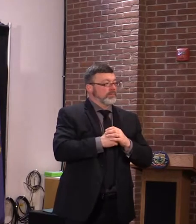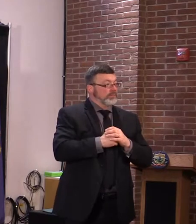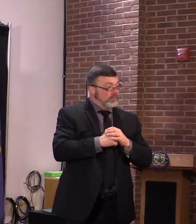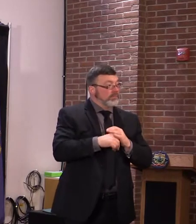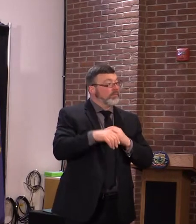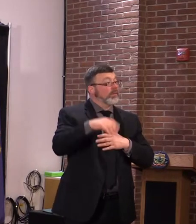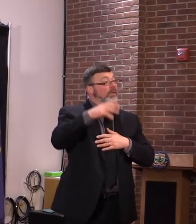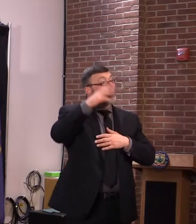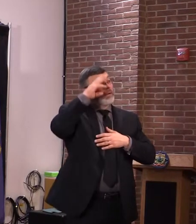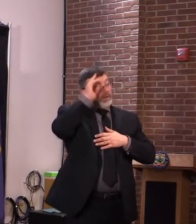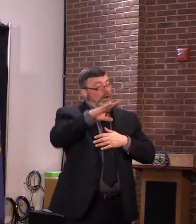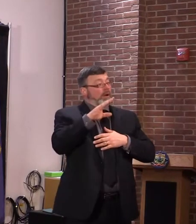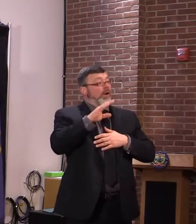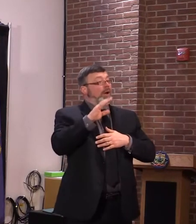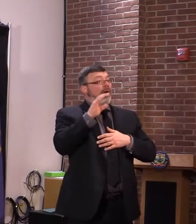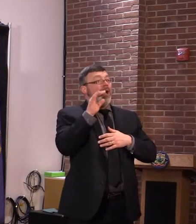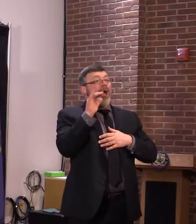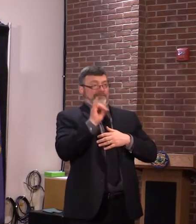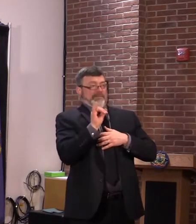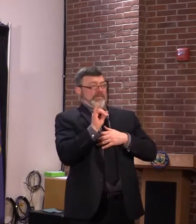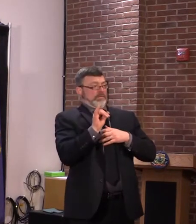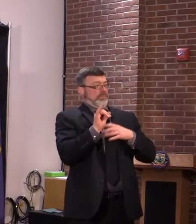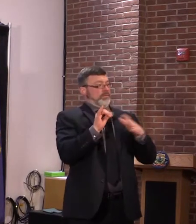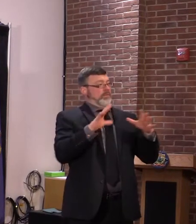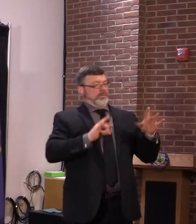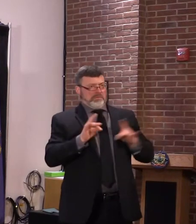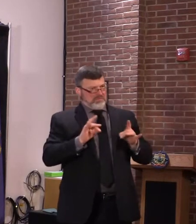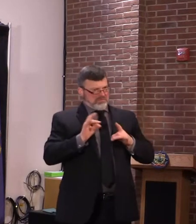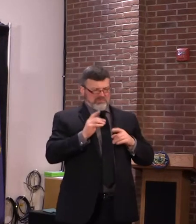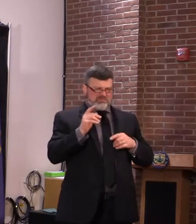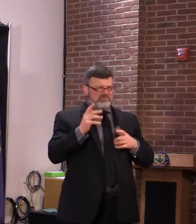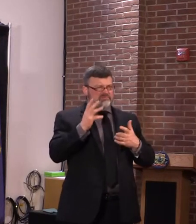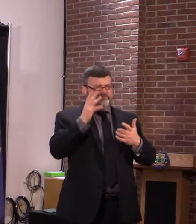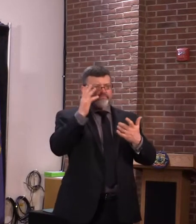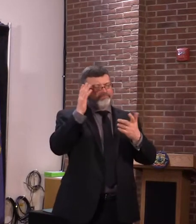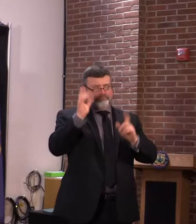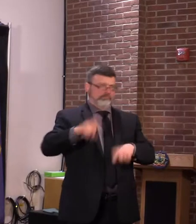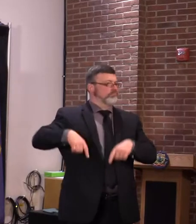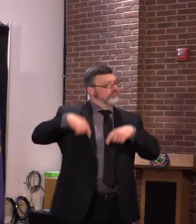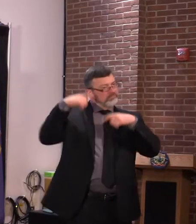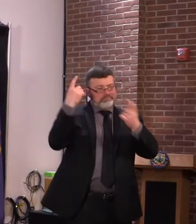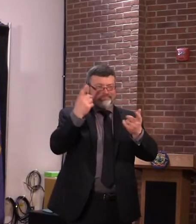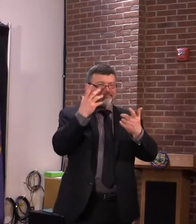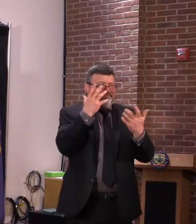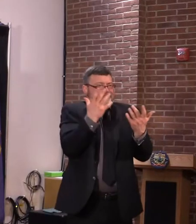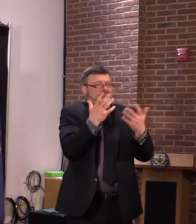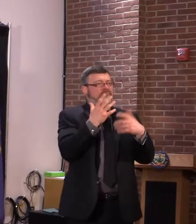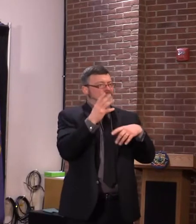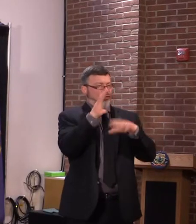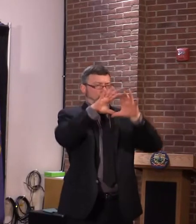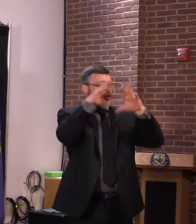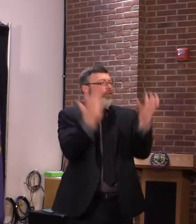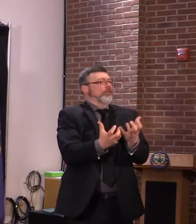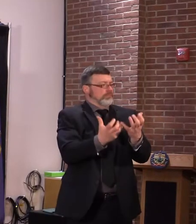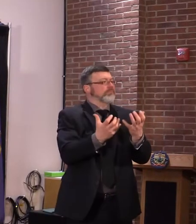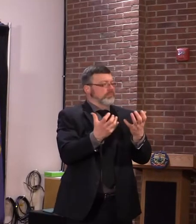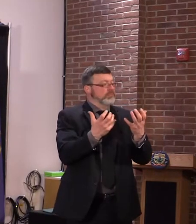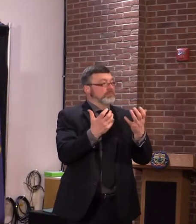public health officials worldwide to quickly consider how best to respond to this evolving